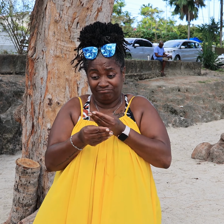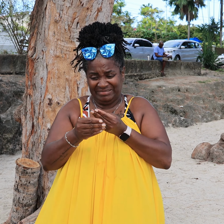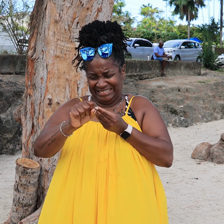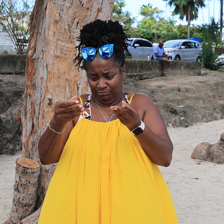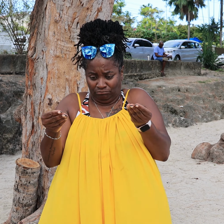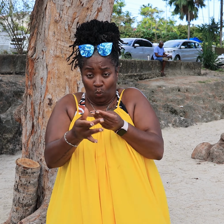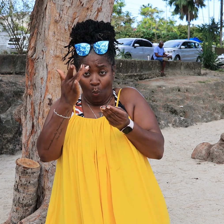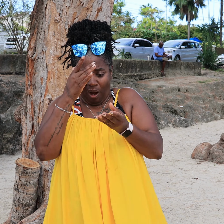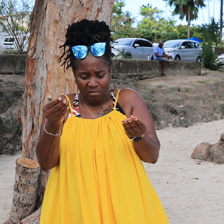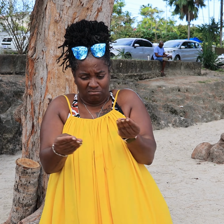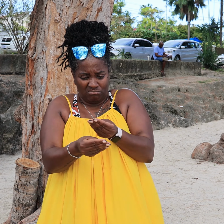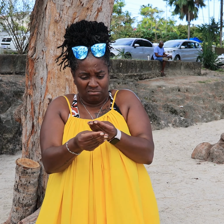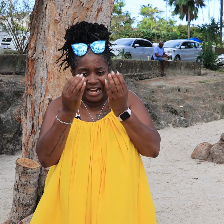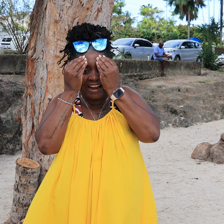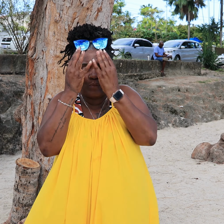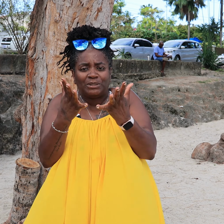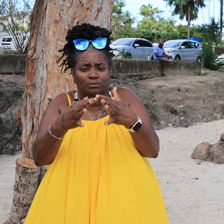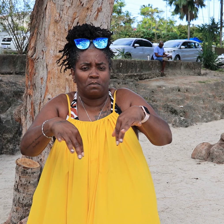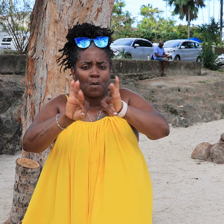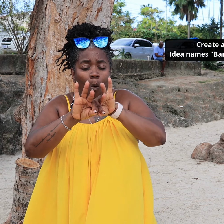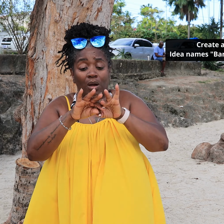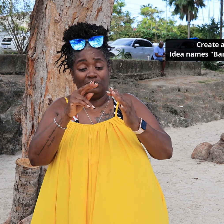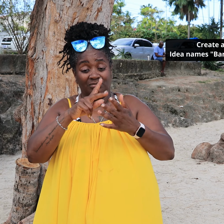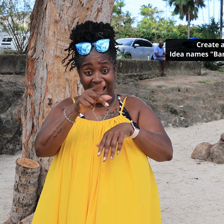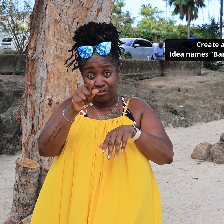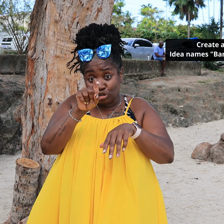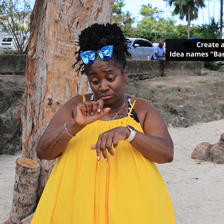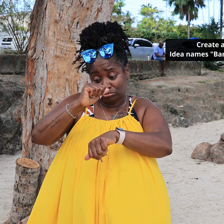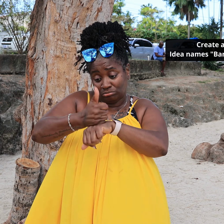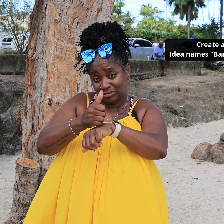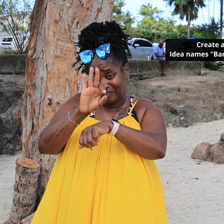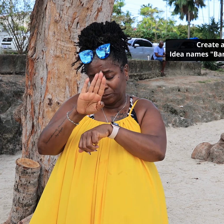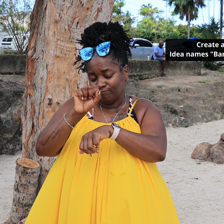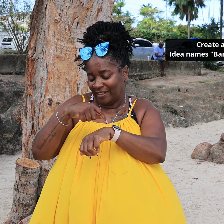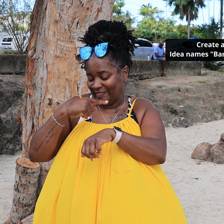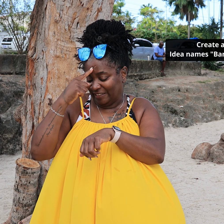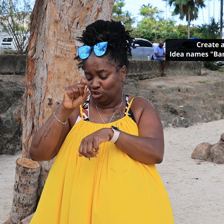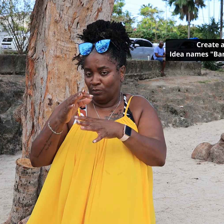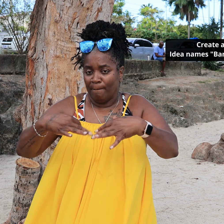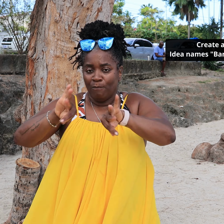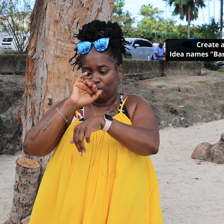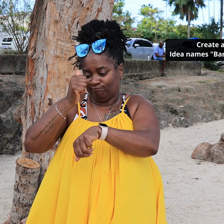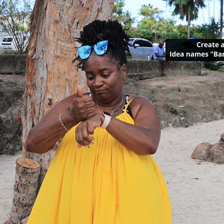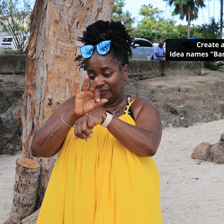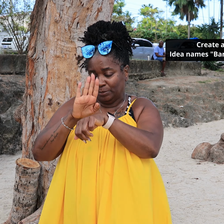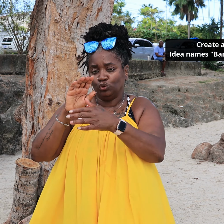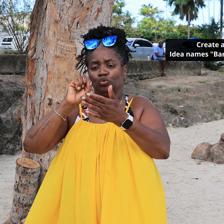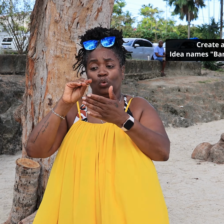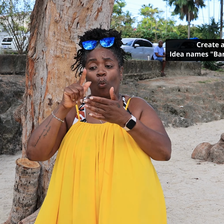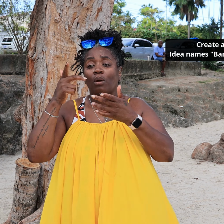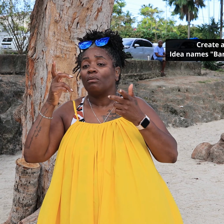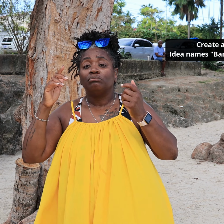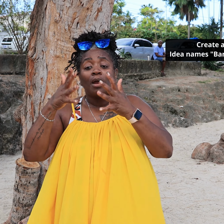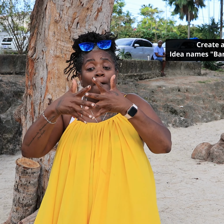will be an exchange of information. So you should set up a Facebook group. That's important. So that person